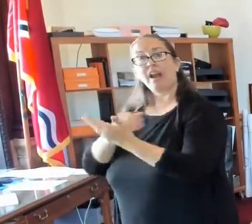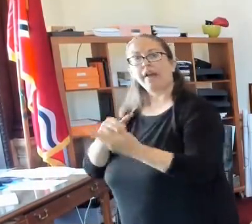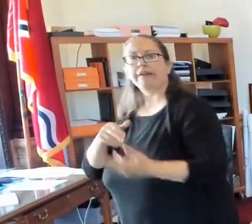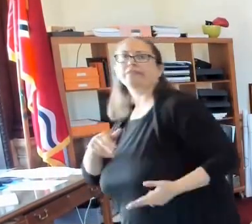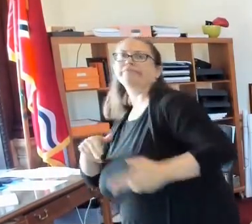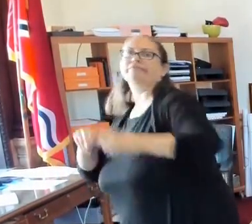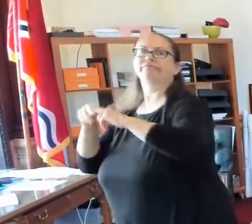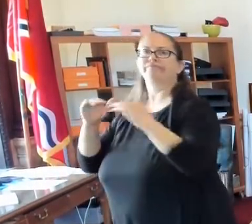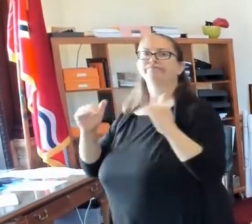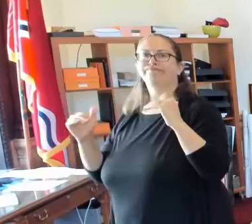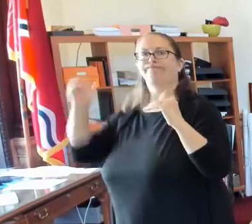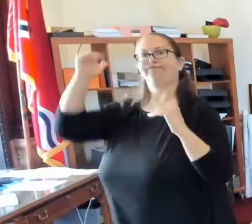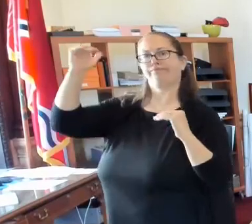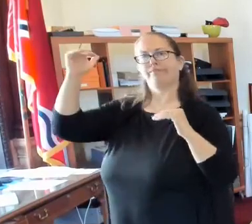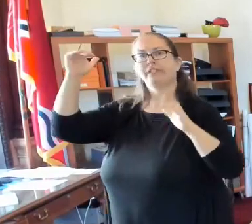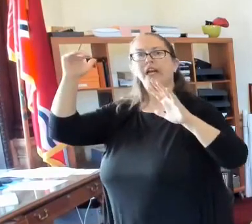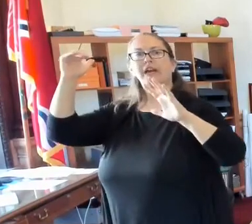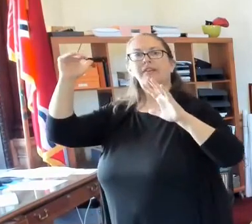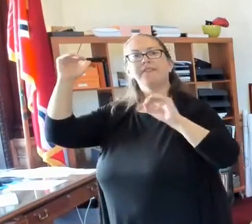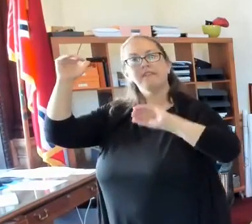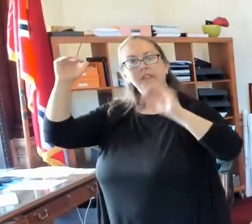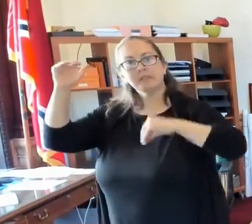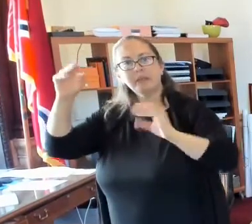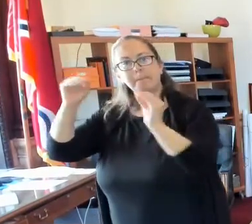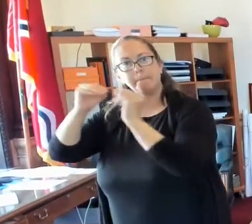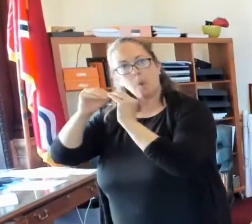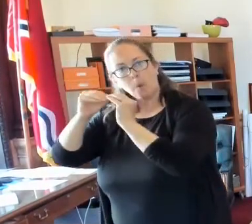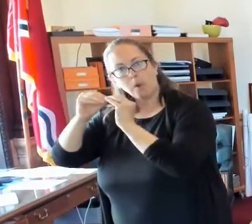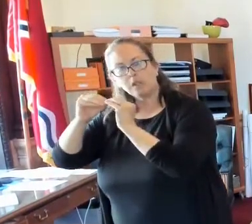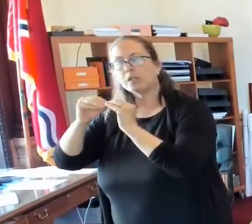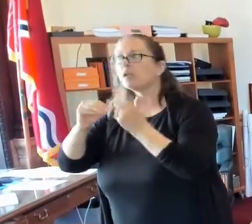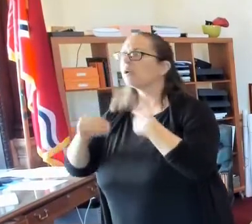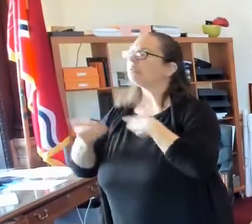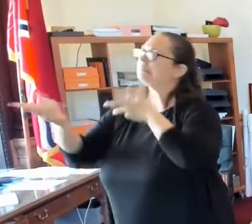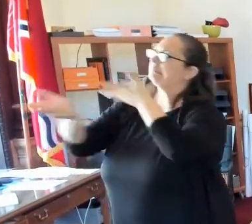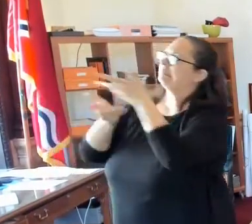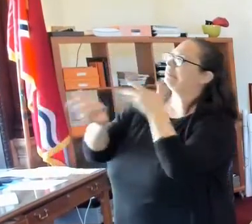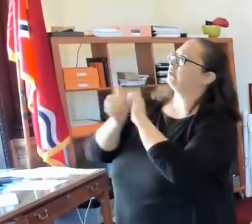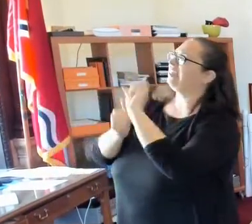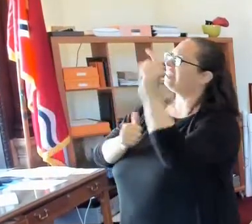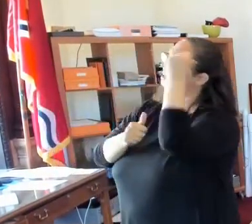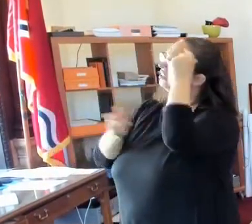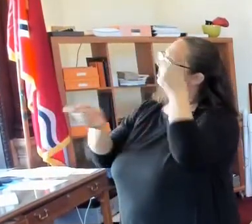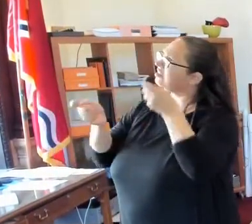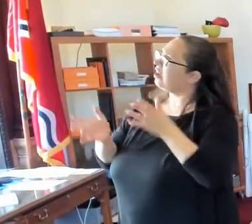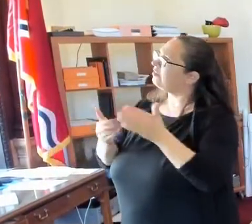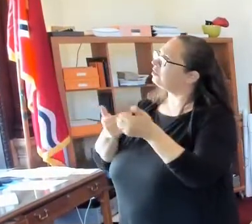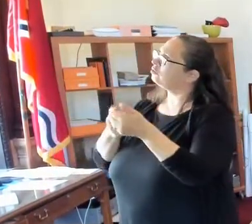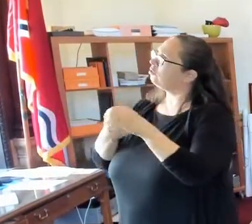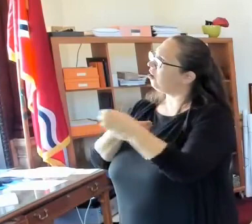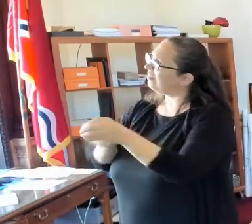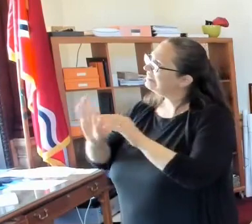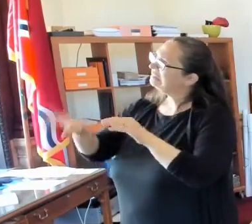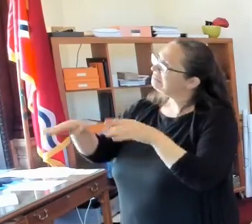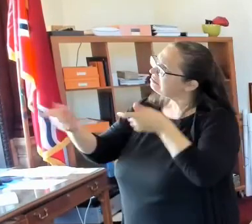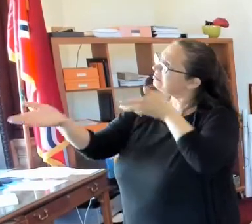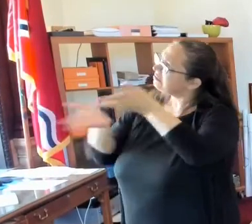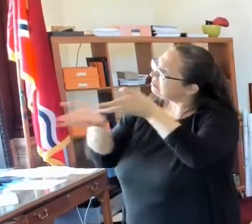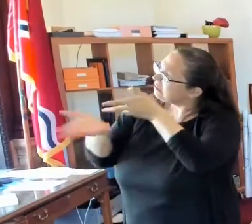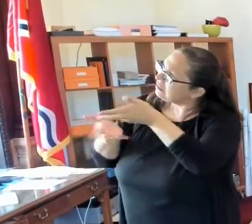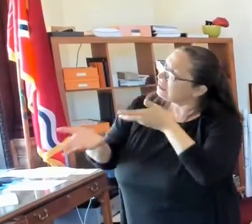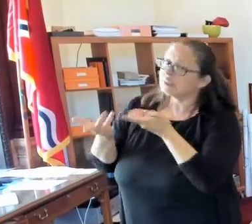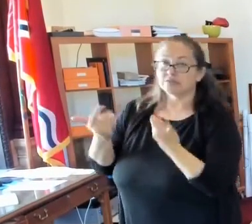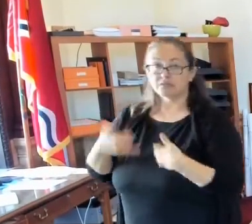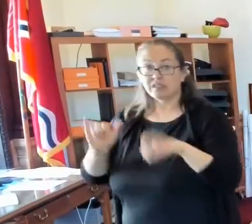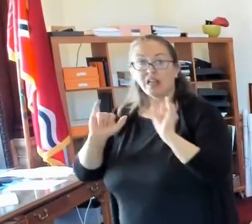it in that way. And we're still in conversations with the governor's office about that. And you